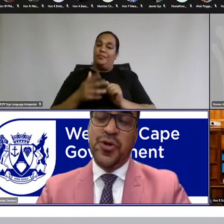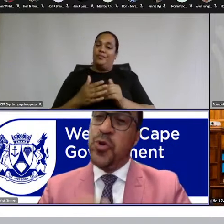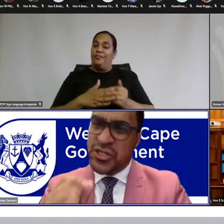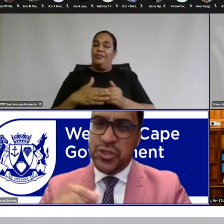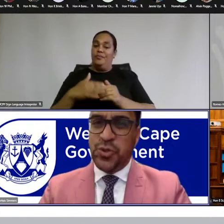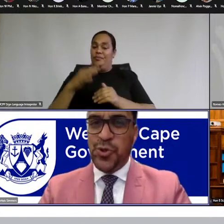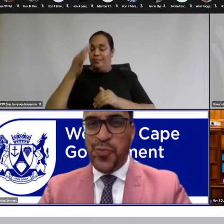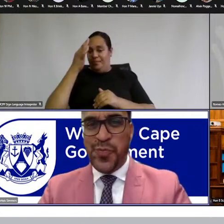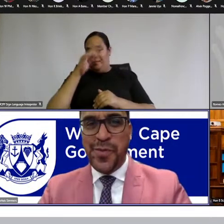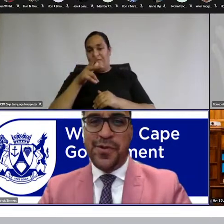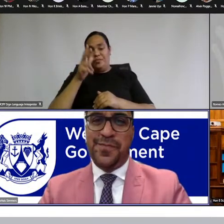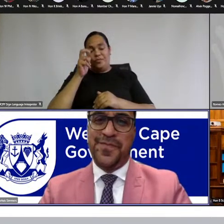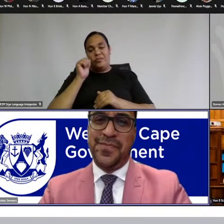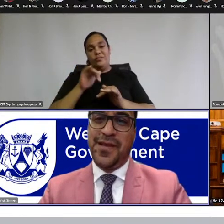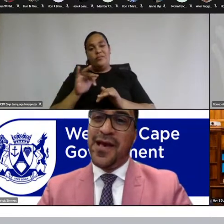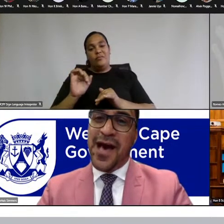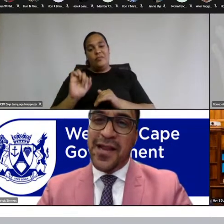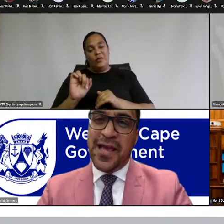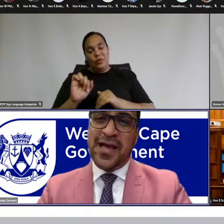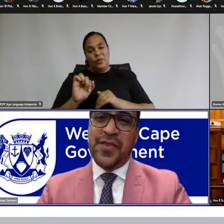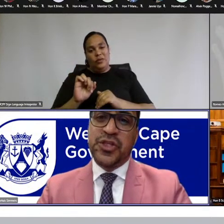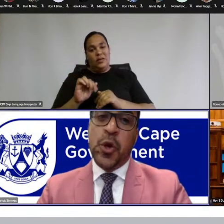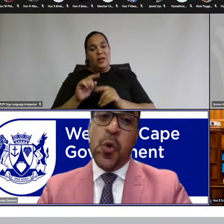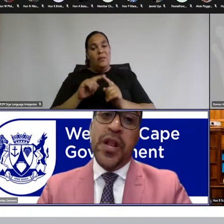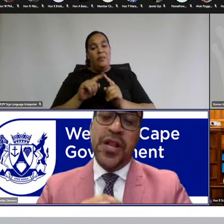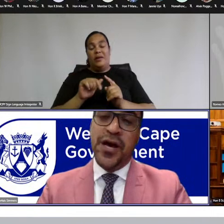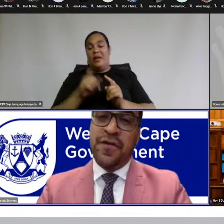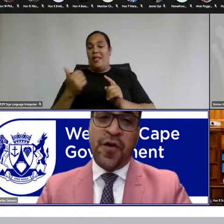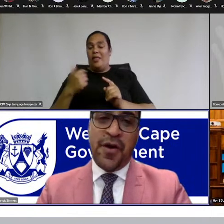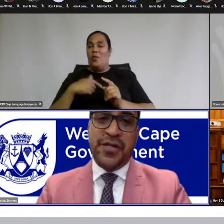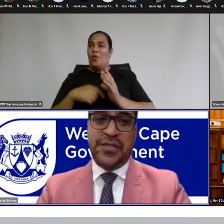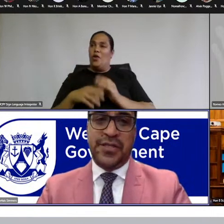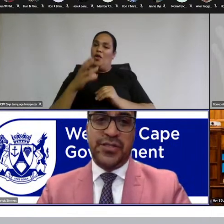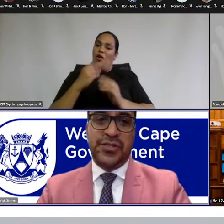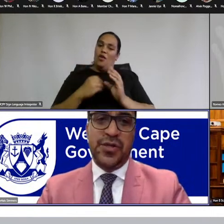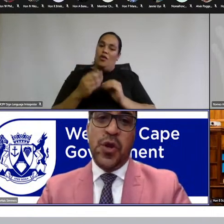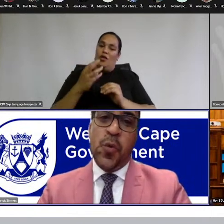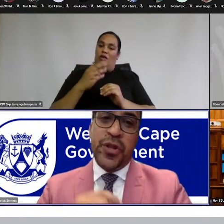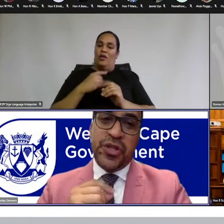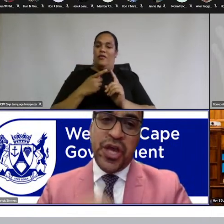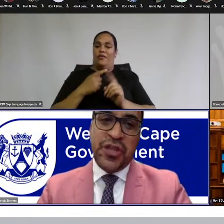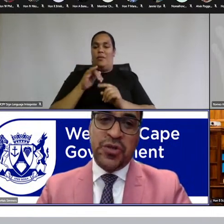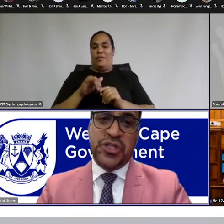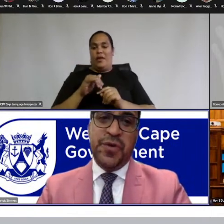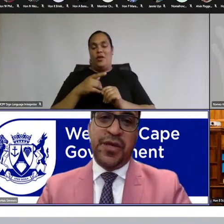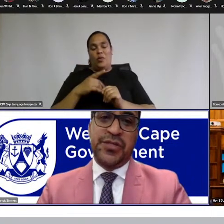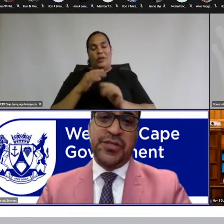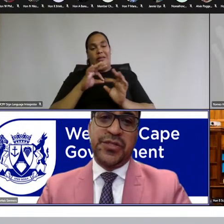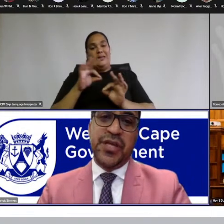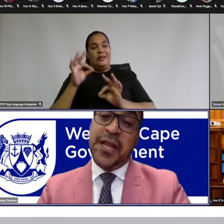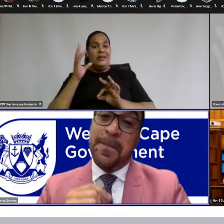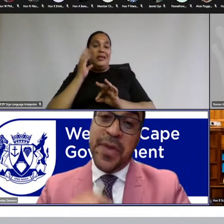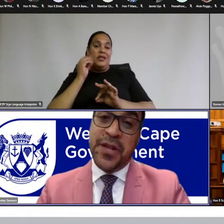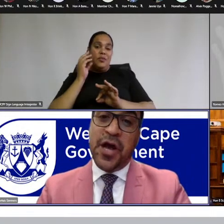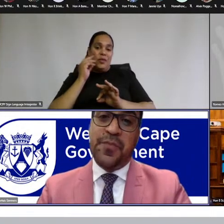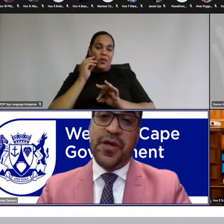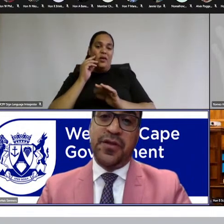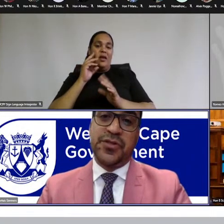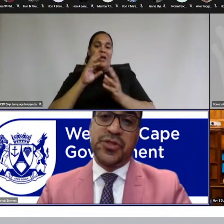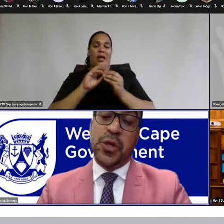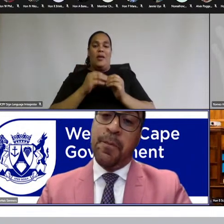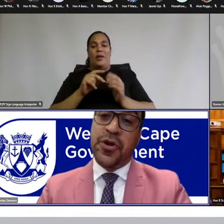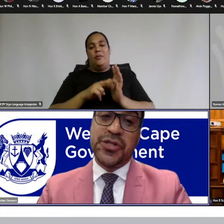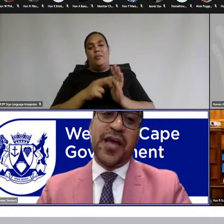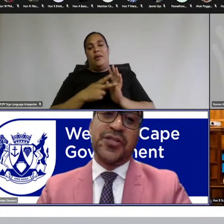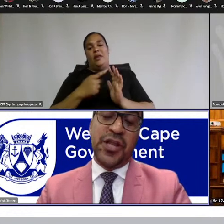government, you listen to your people. Unlike others, we learn from our yesterdays. We take those experiences and amend our